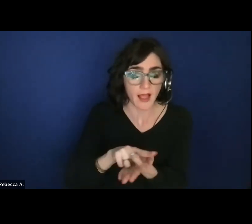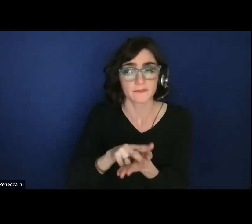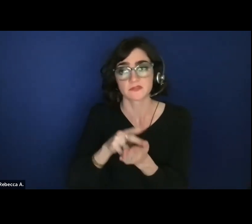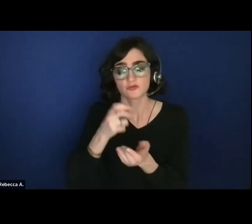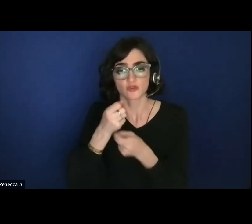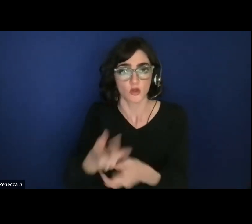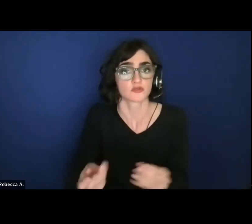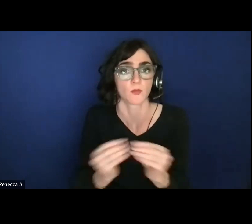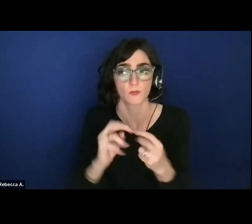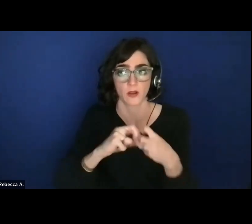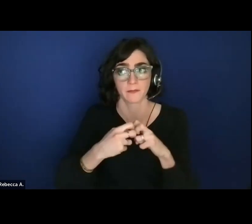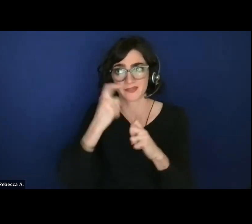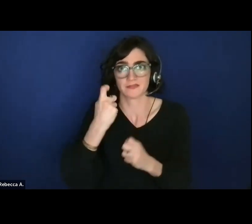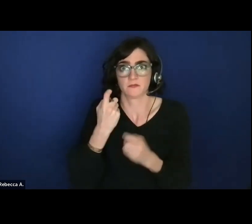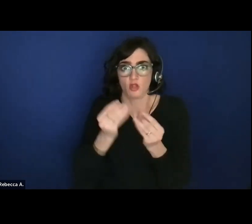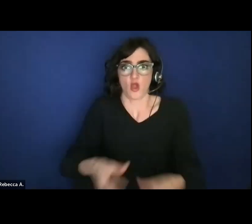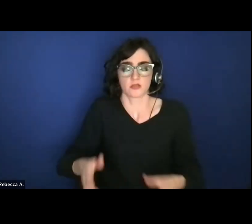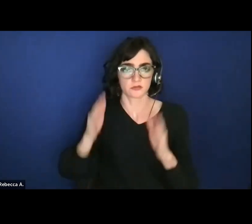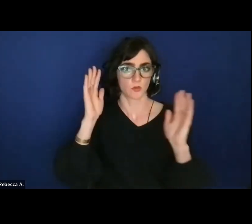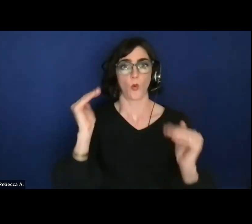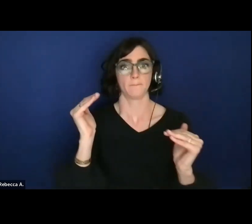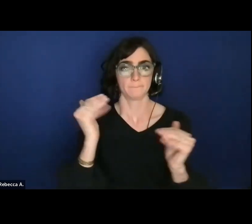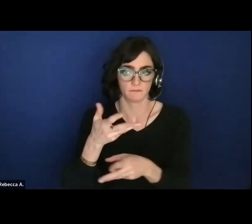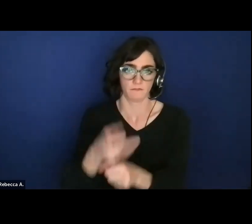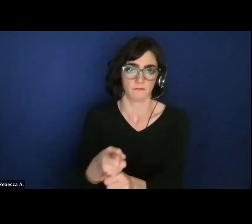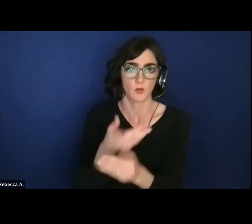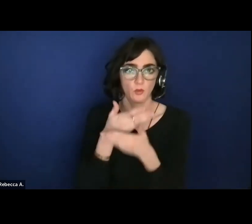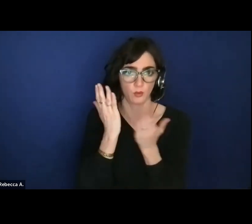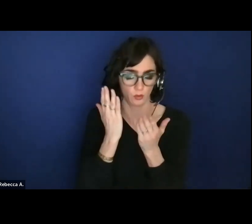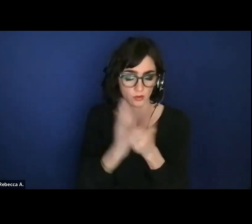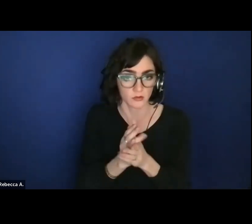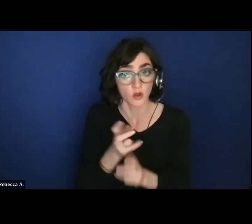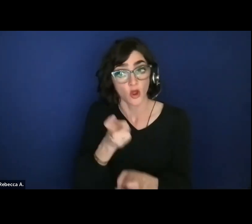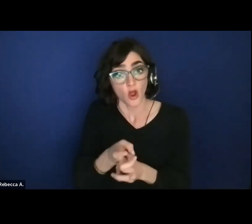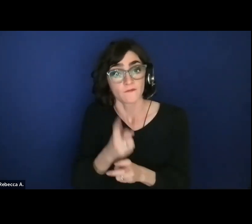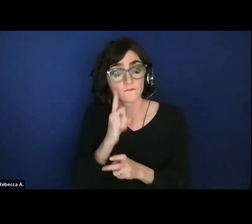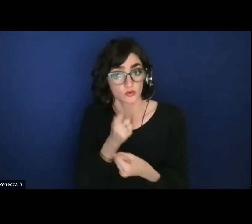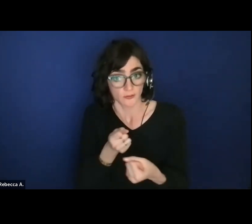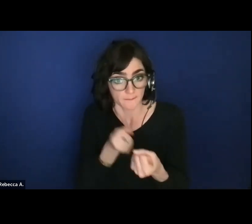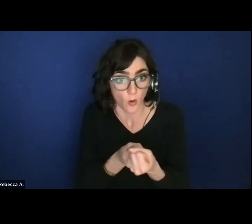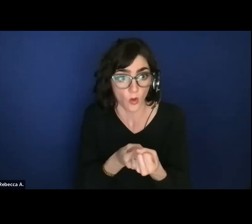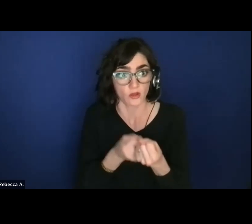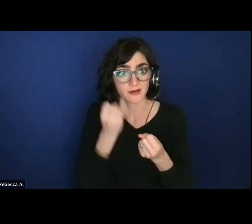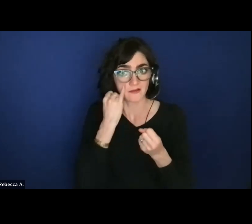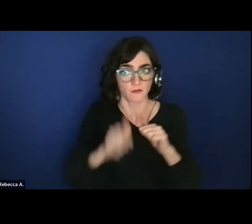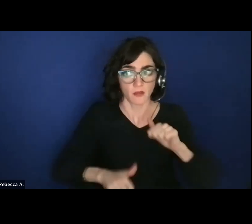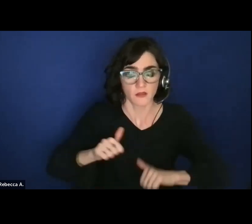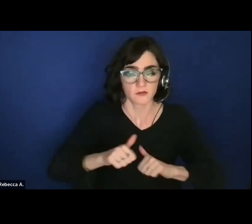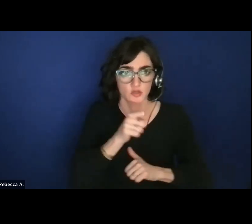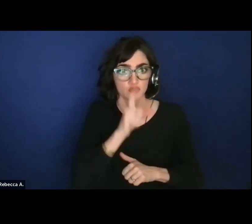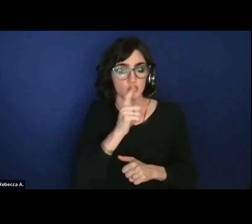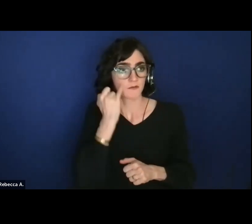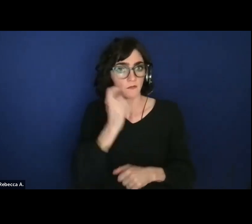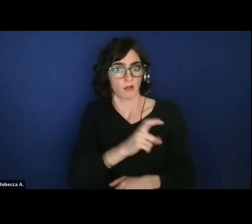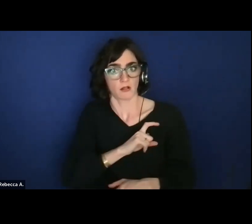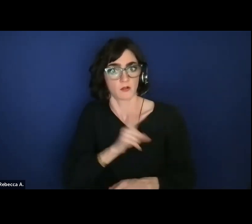lost all hope. Makes it hard for this person to support the person, and he feels their frustration. If you're in a mental health crisis, you